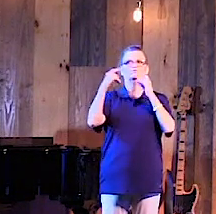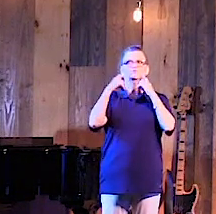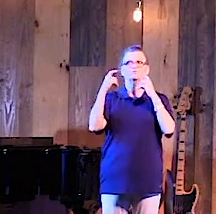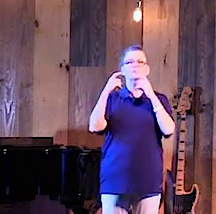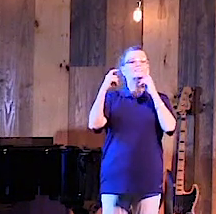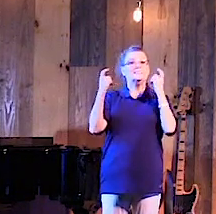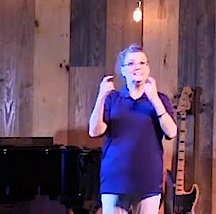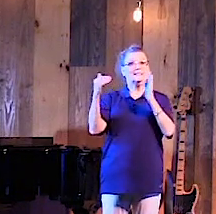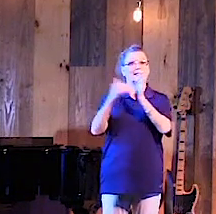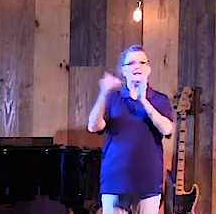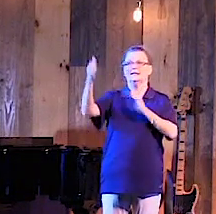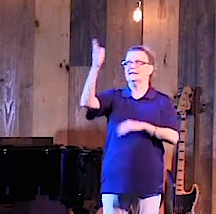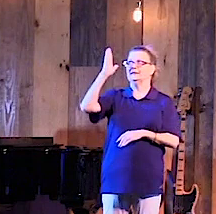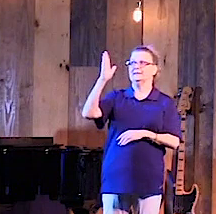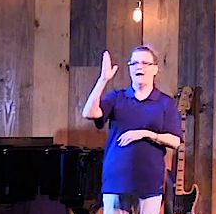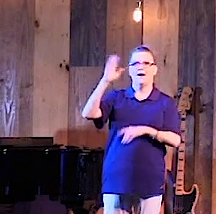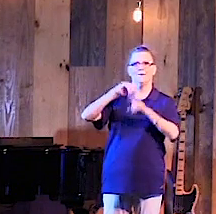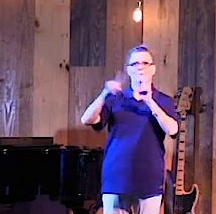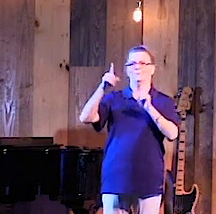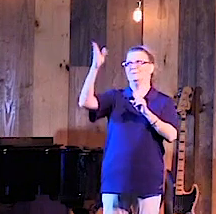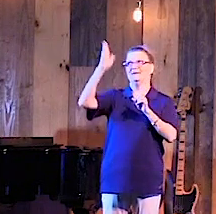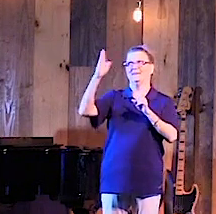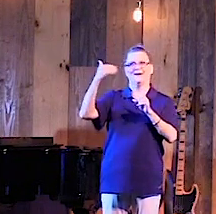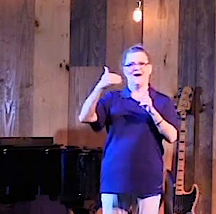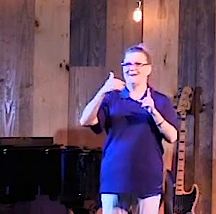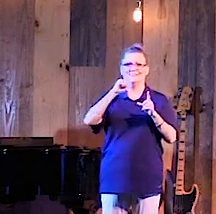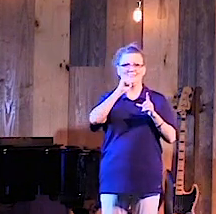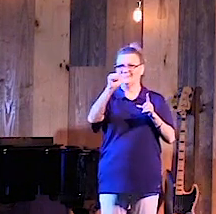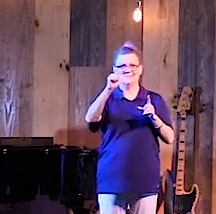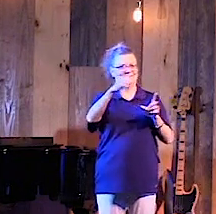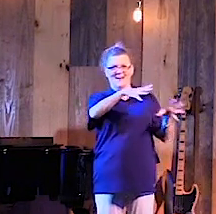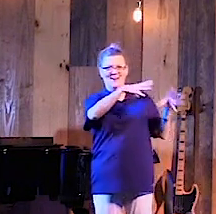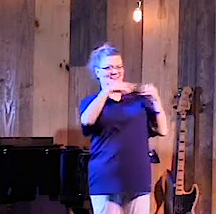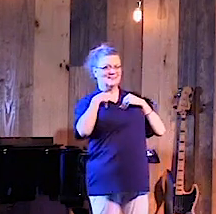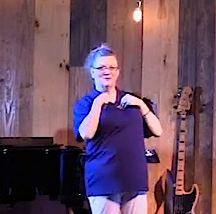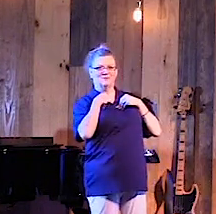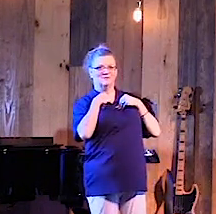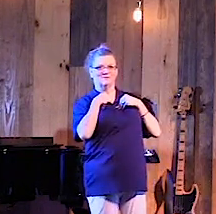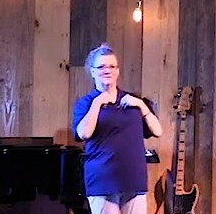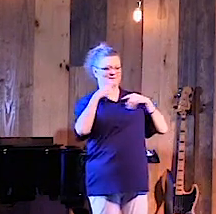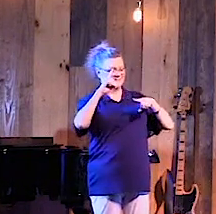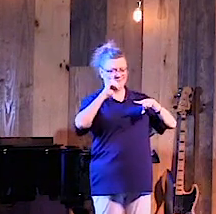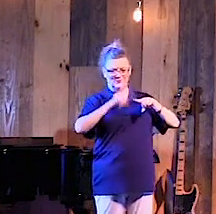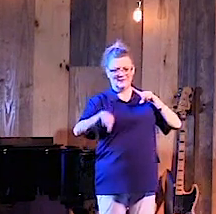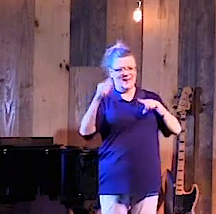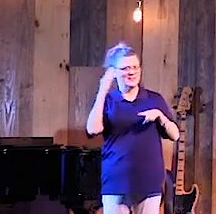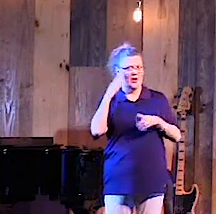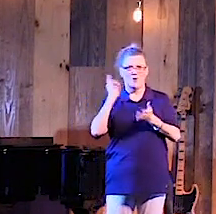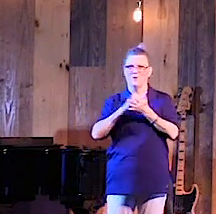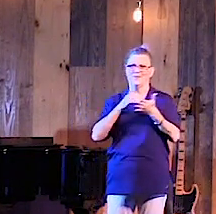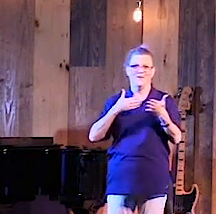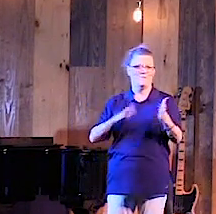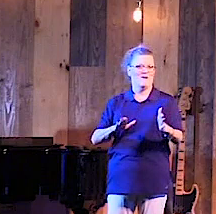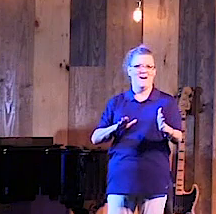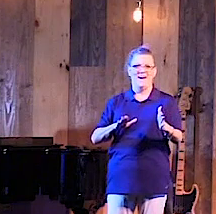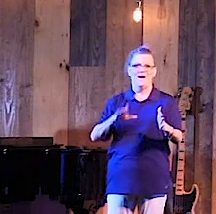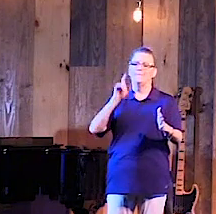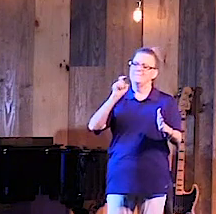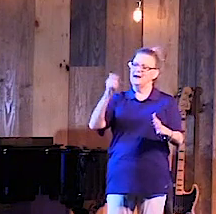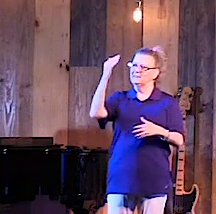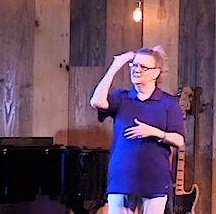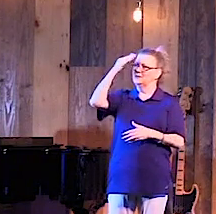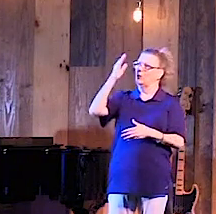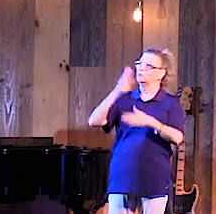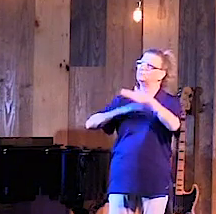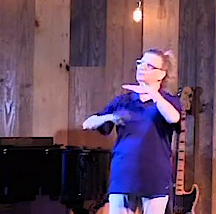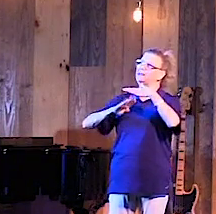off. But God will have none of that. You see, you can't know God that way. You have to know God on the basis of grace